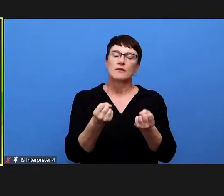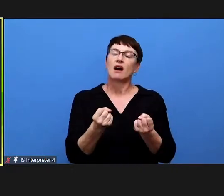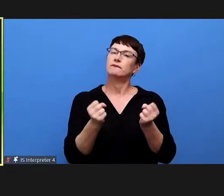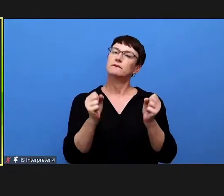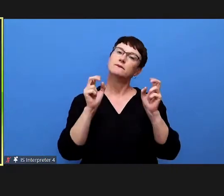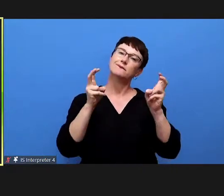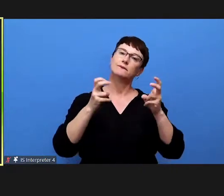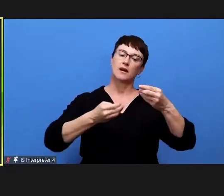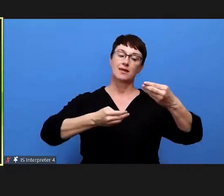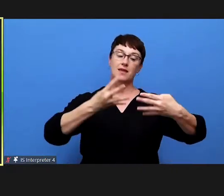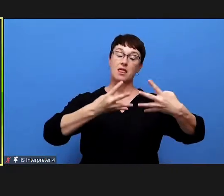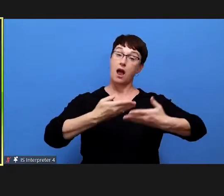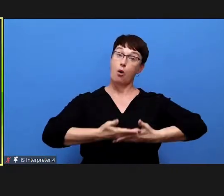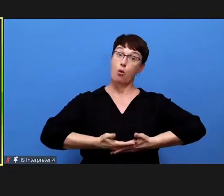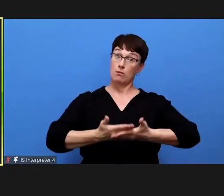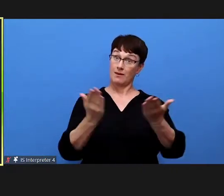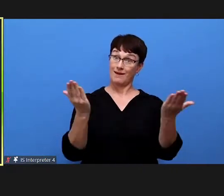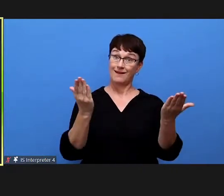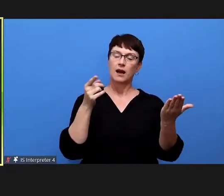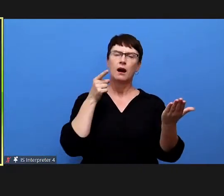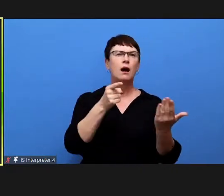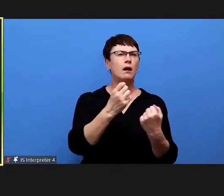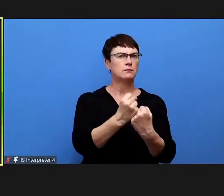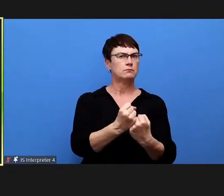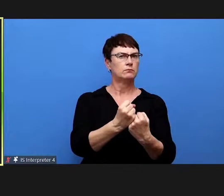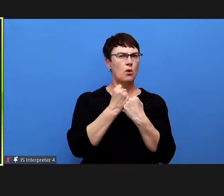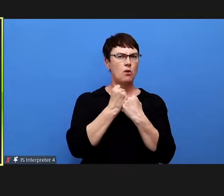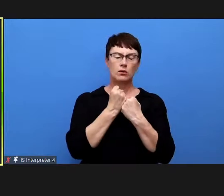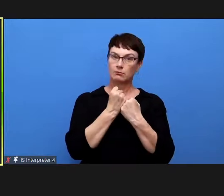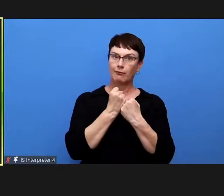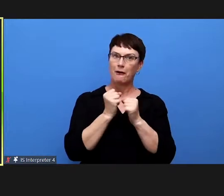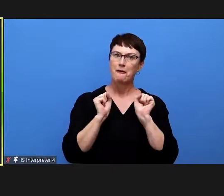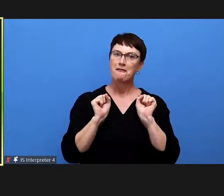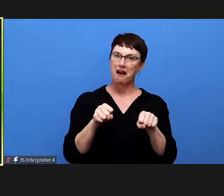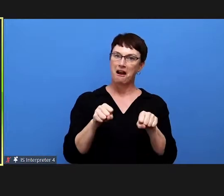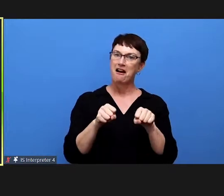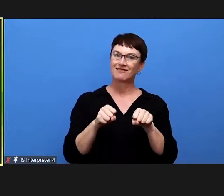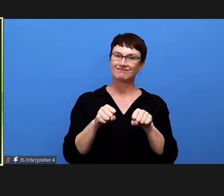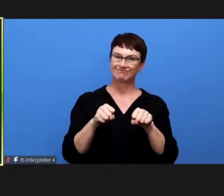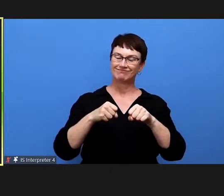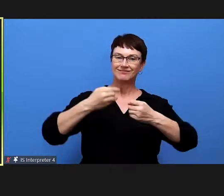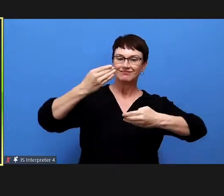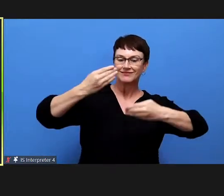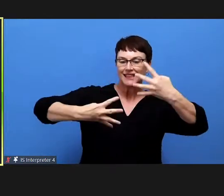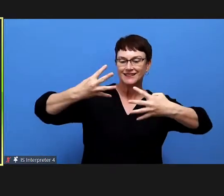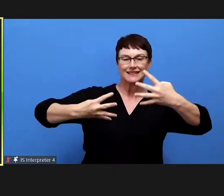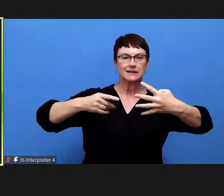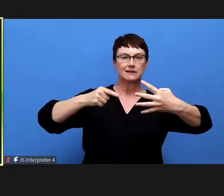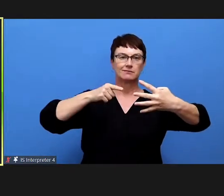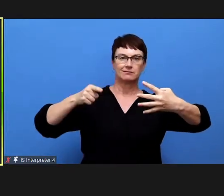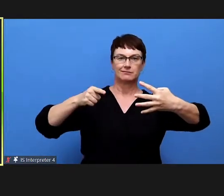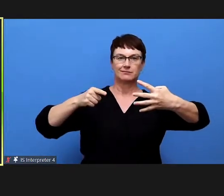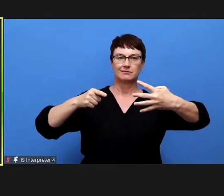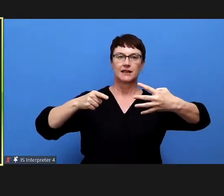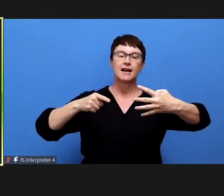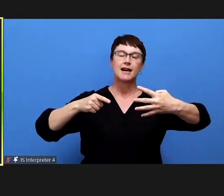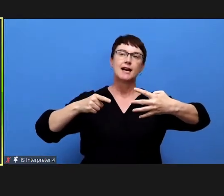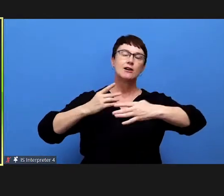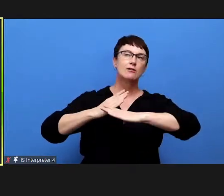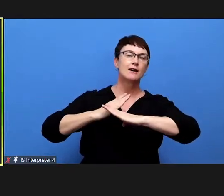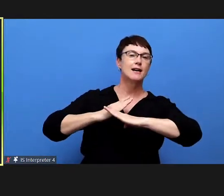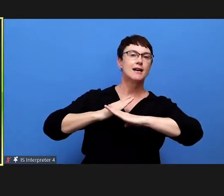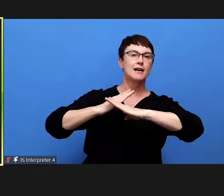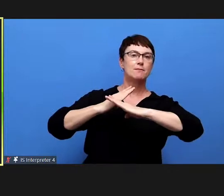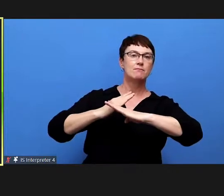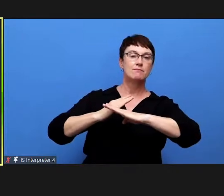help provide data or statistical system that could help address